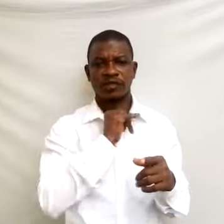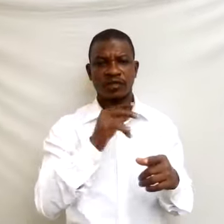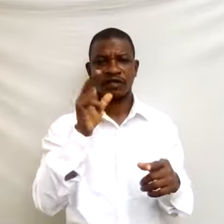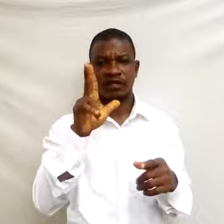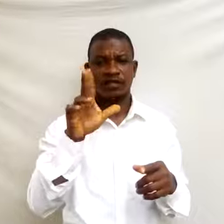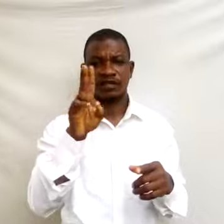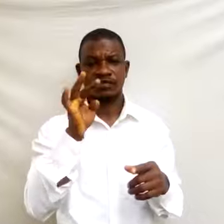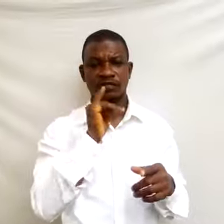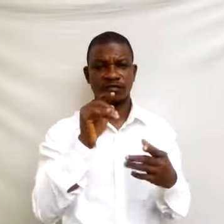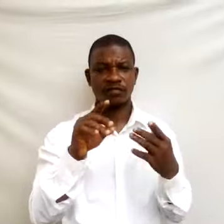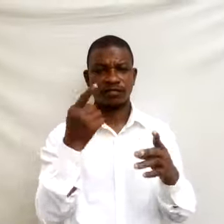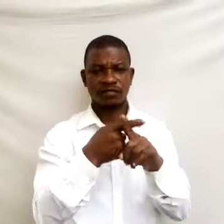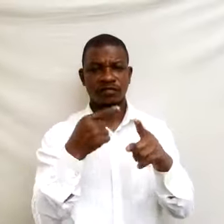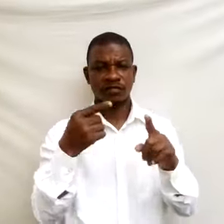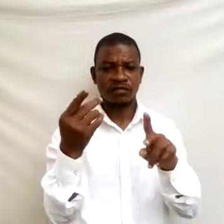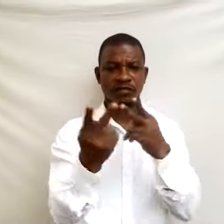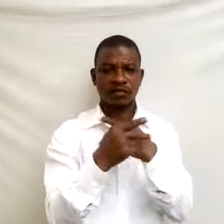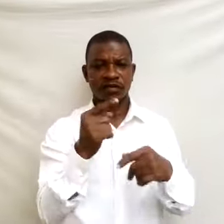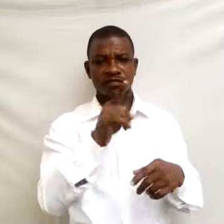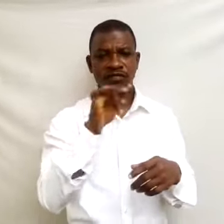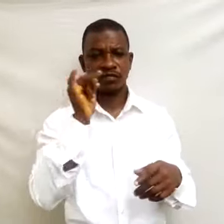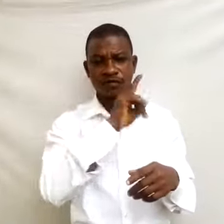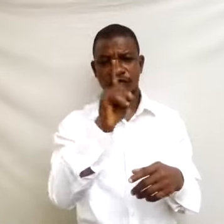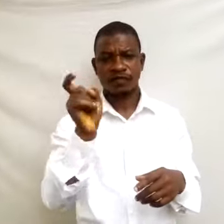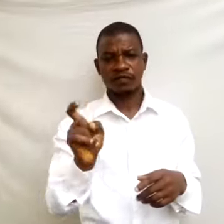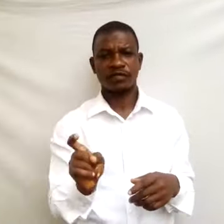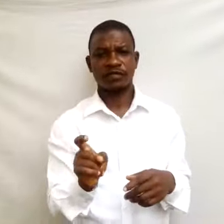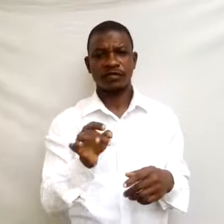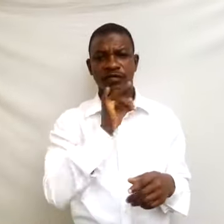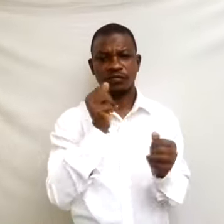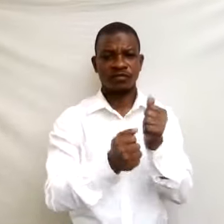432 times 8 times 1 over 100, which is equal to